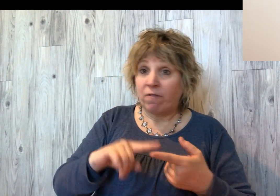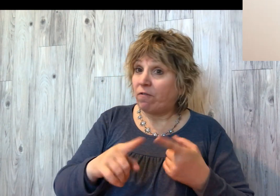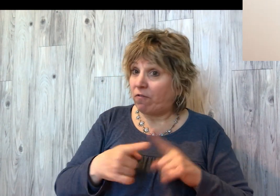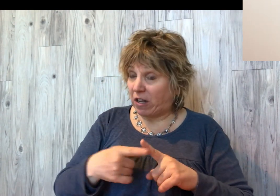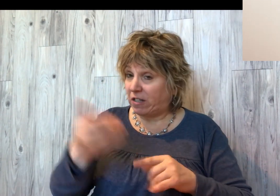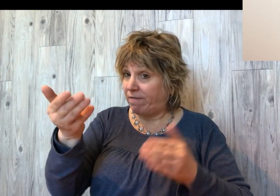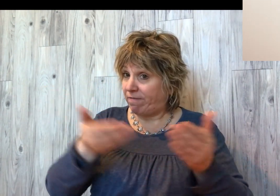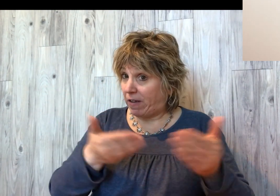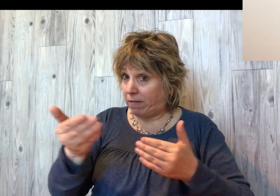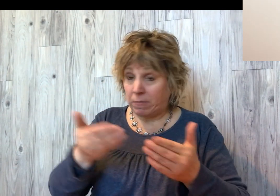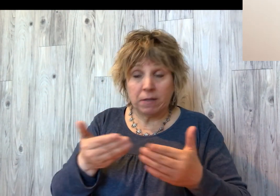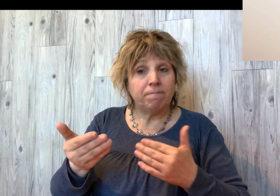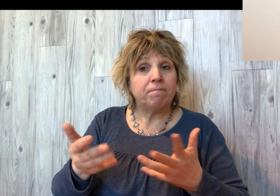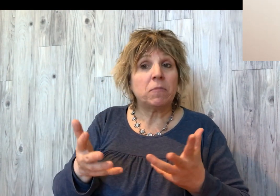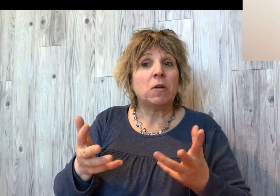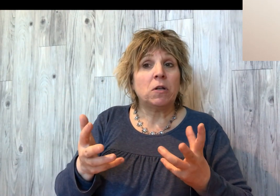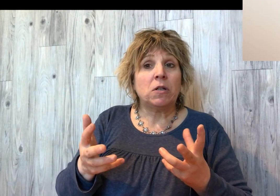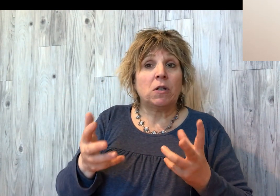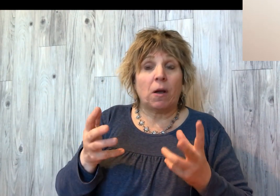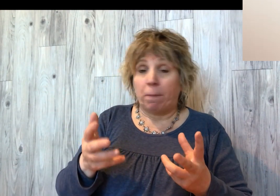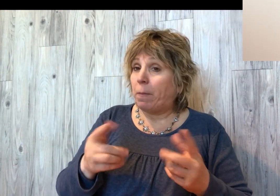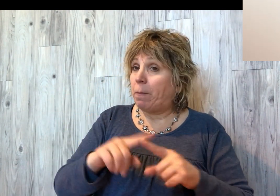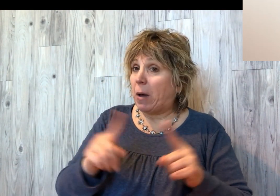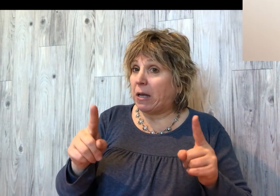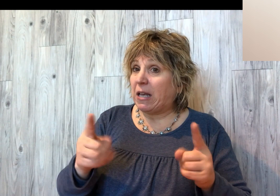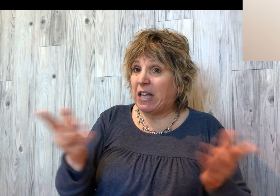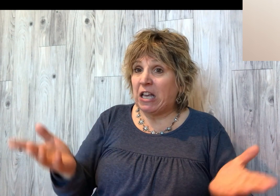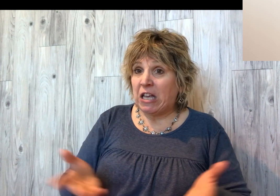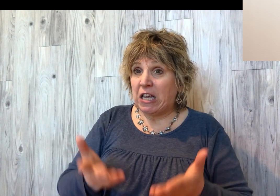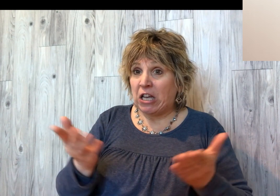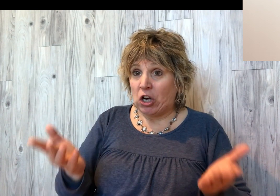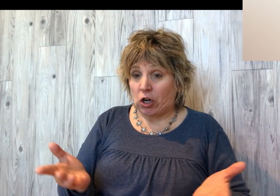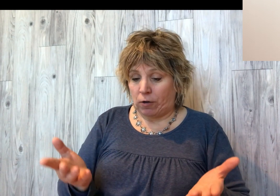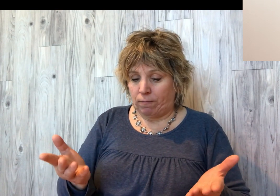because some friend invited me and said that you were funny, but you're not.